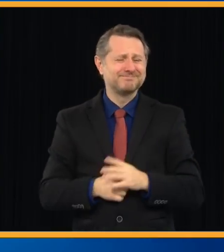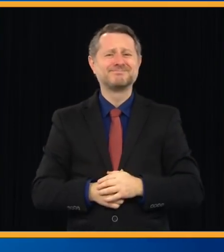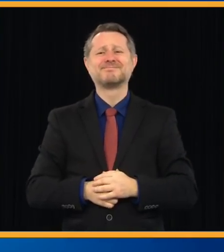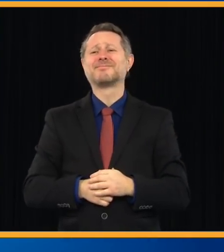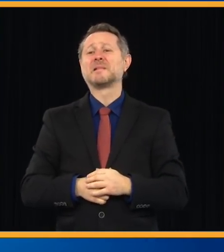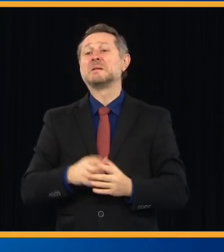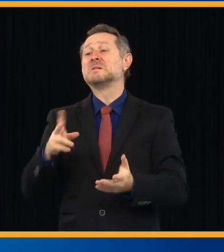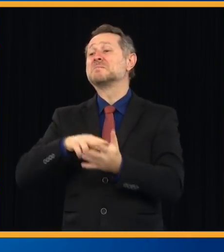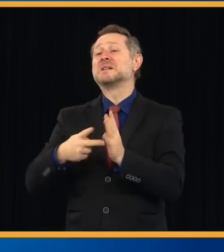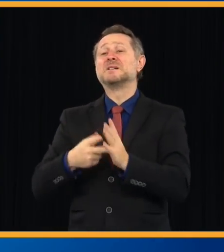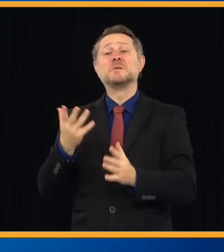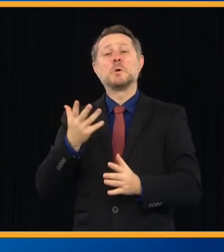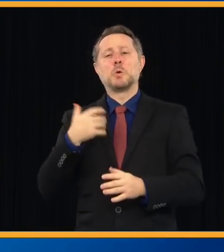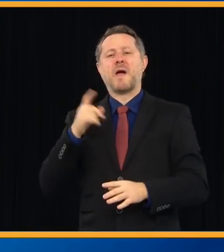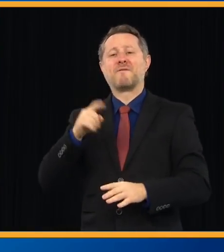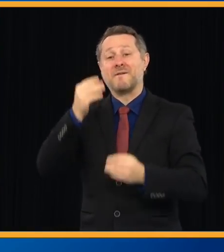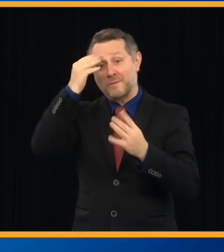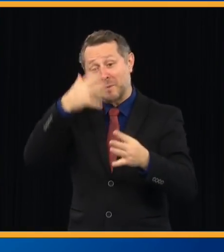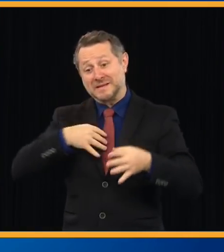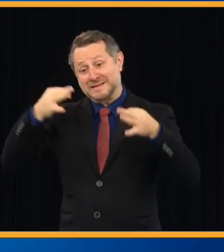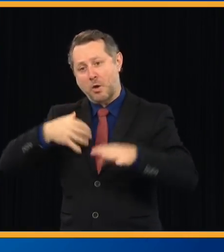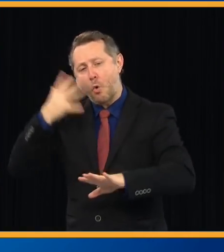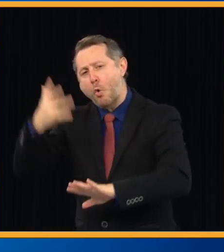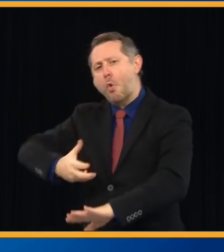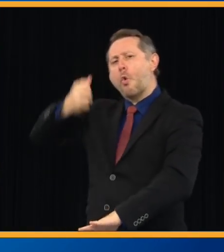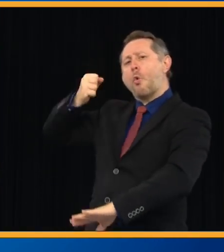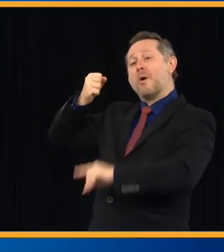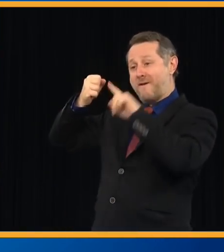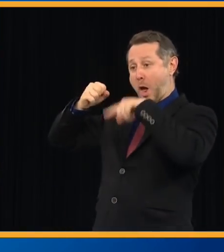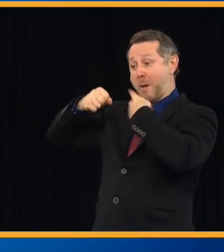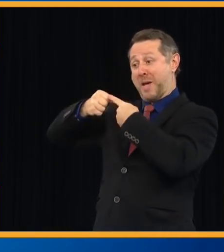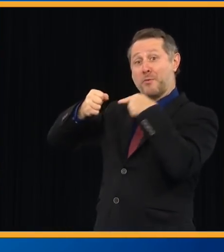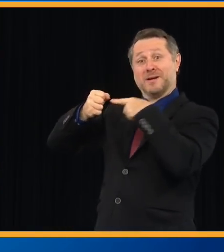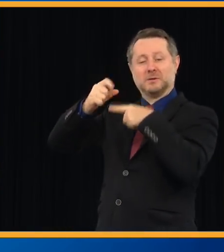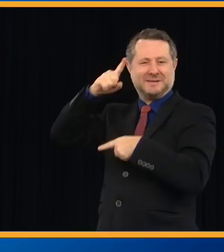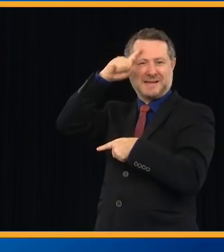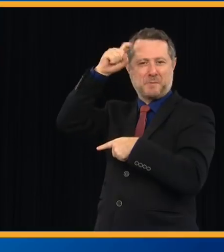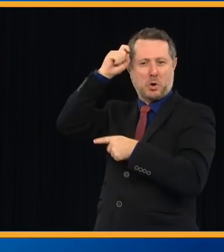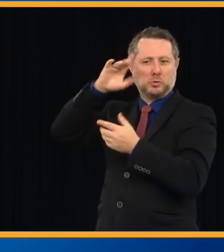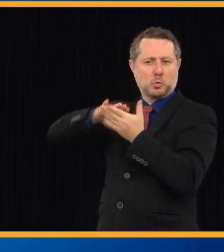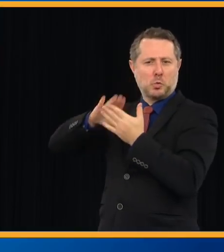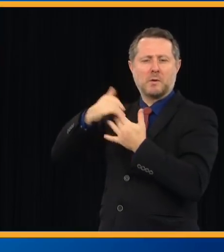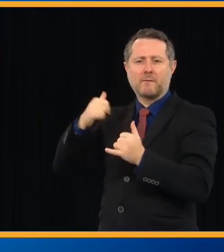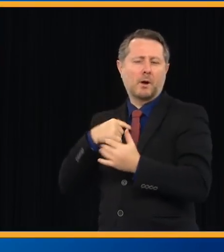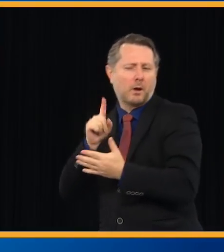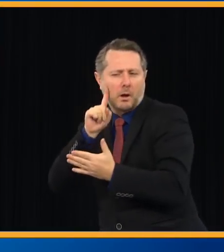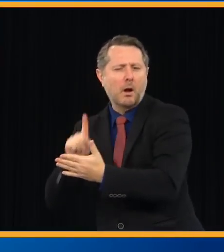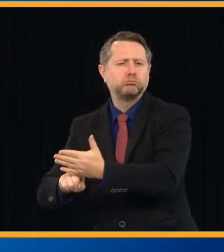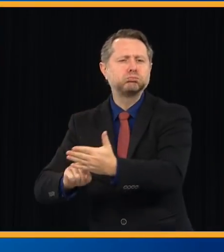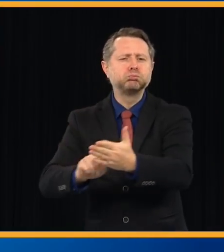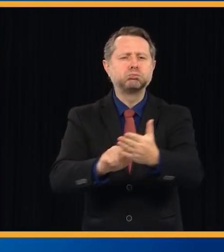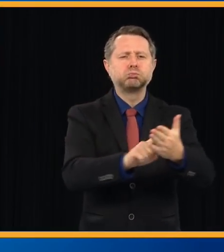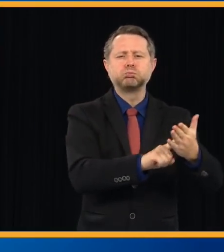trying to stage decisions at intervals that give us the information, but also enough time for people to make the preparations they need to